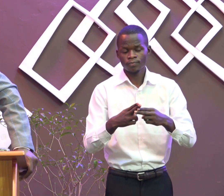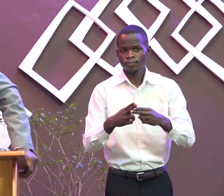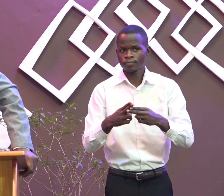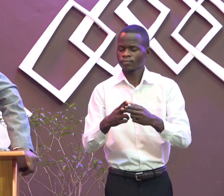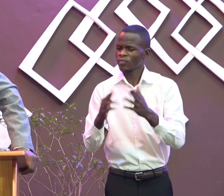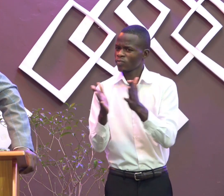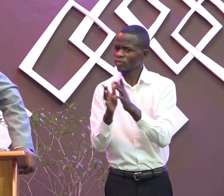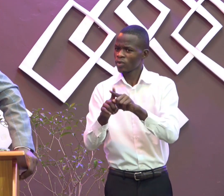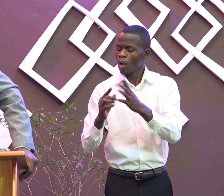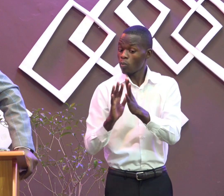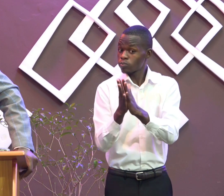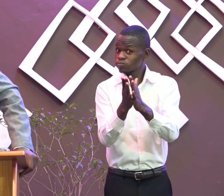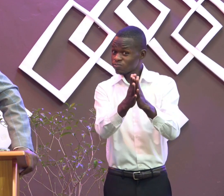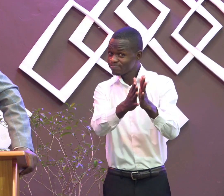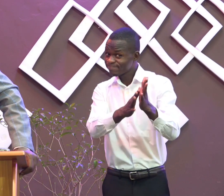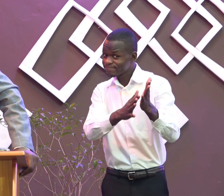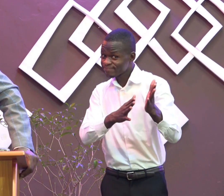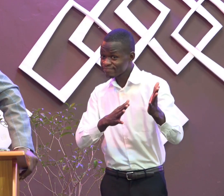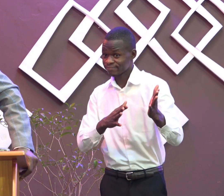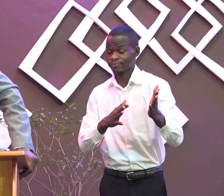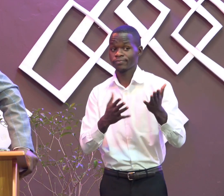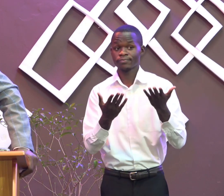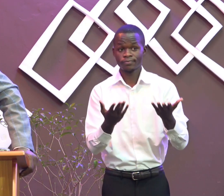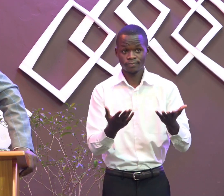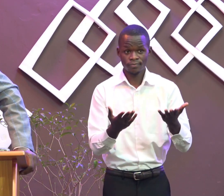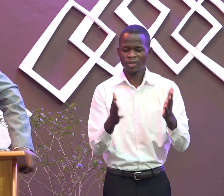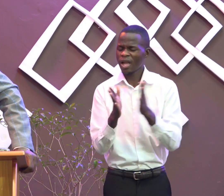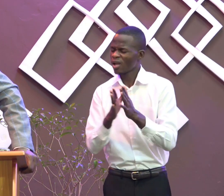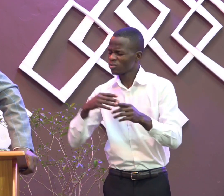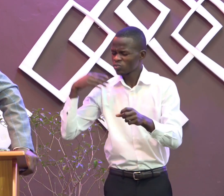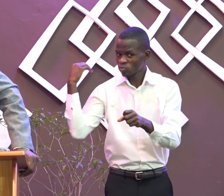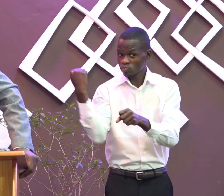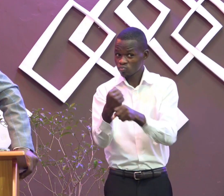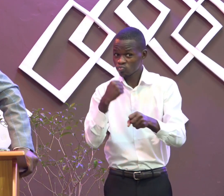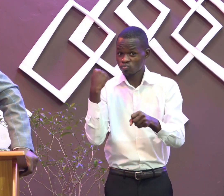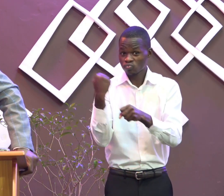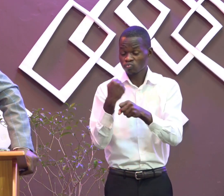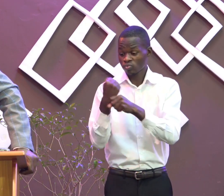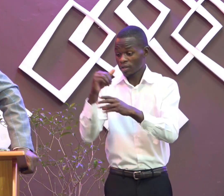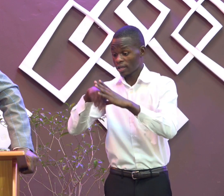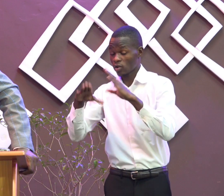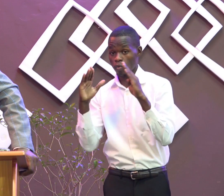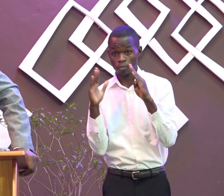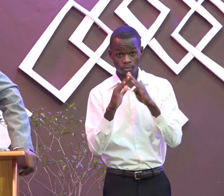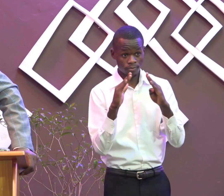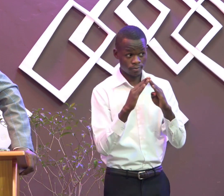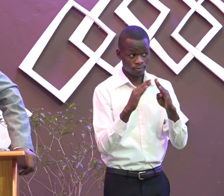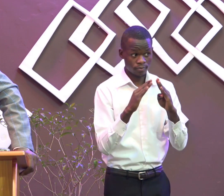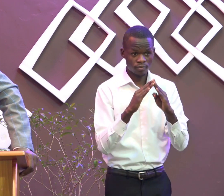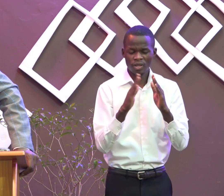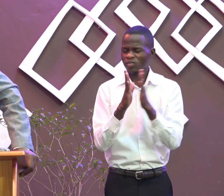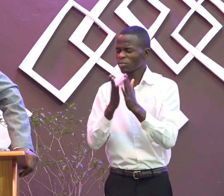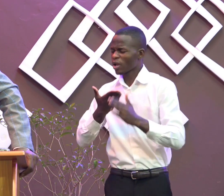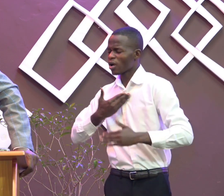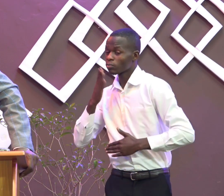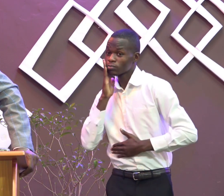okuba n'obugolokofu to be upright okukolanga emirimu mu nyumba zammwe to do the work in your house okuba